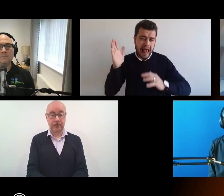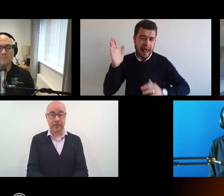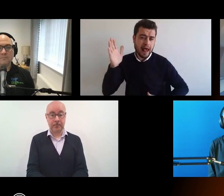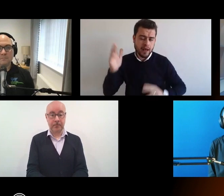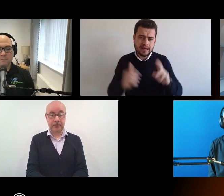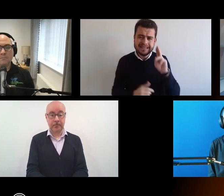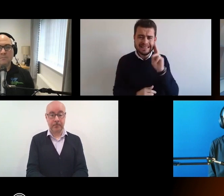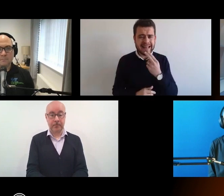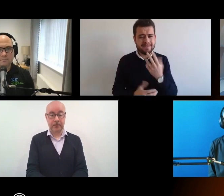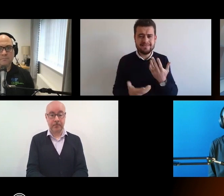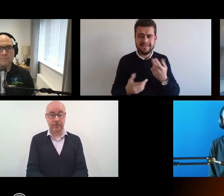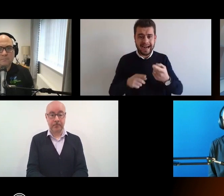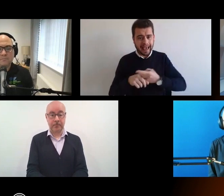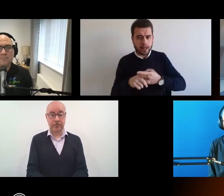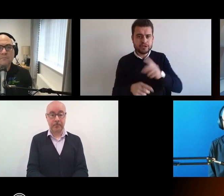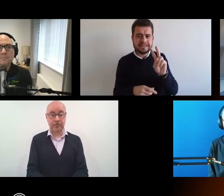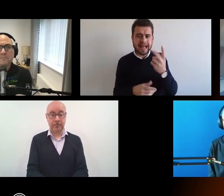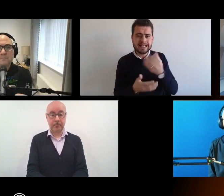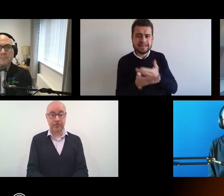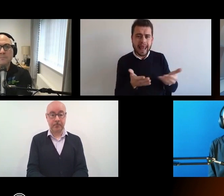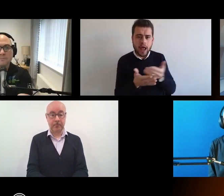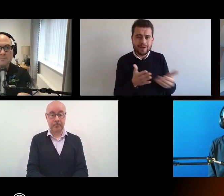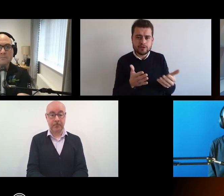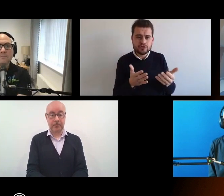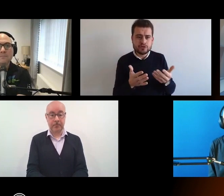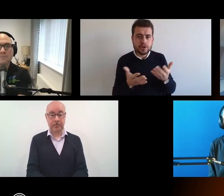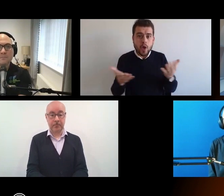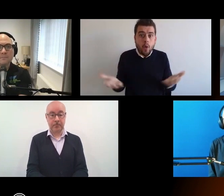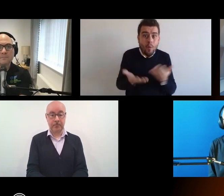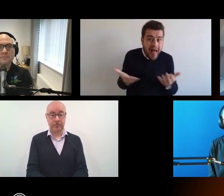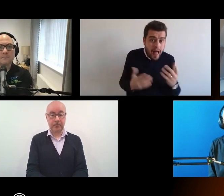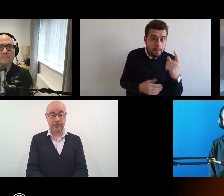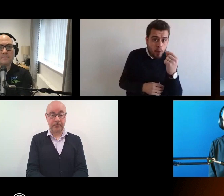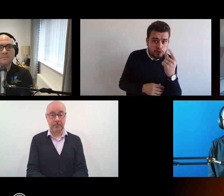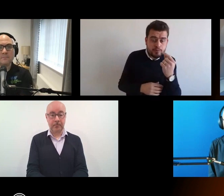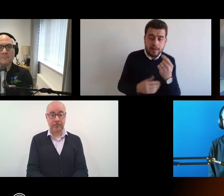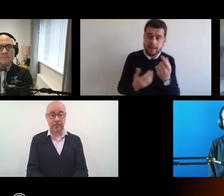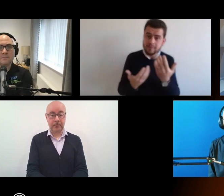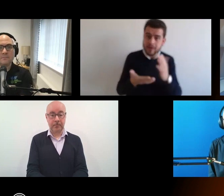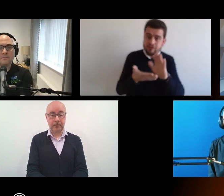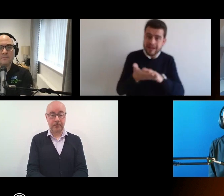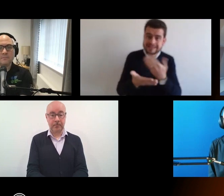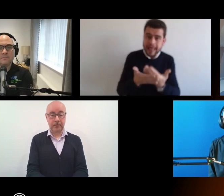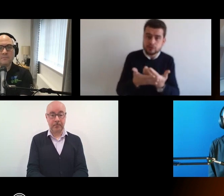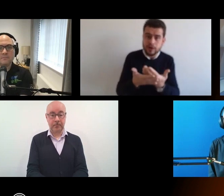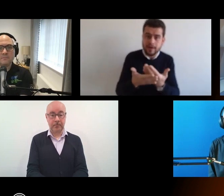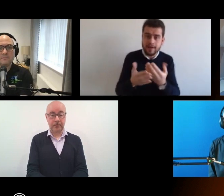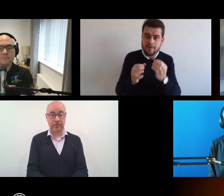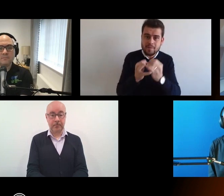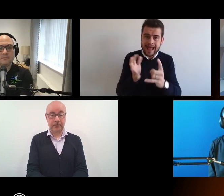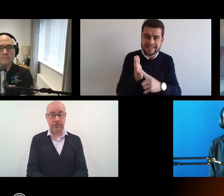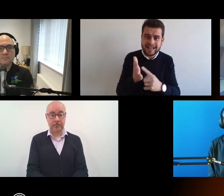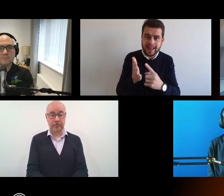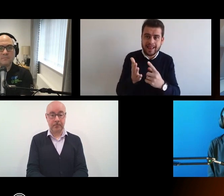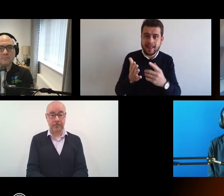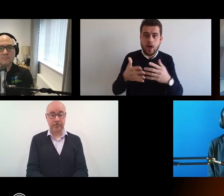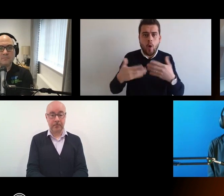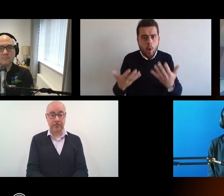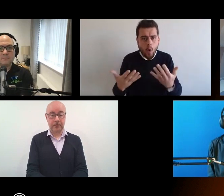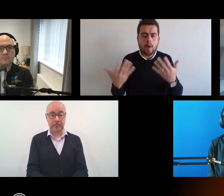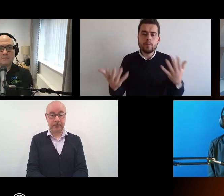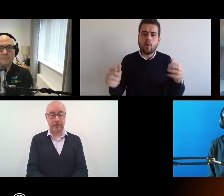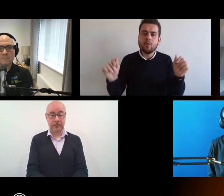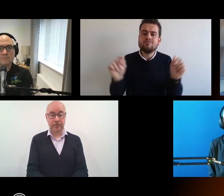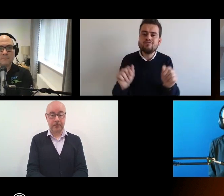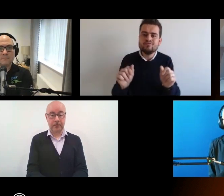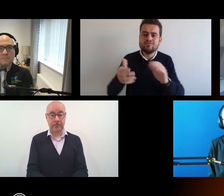If you have lots and lots of English for deaf people and other second language users, that's not going to be